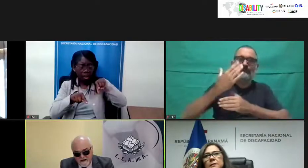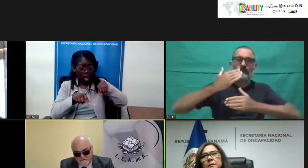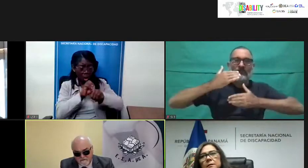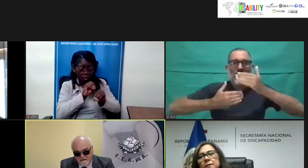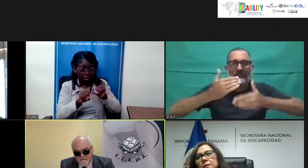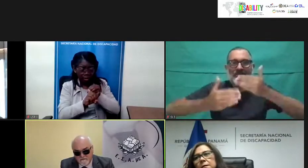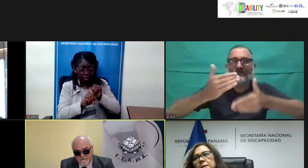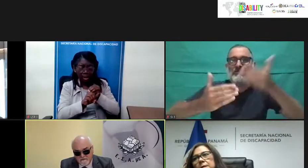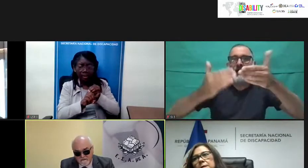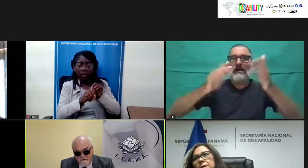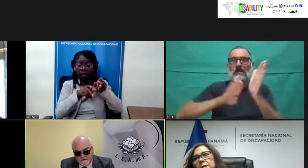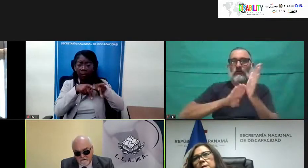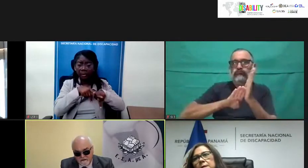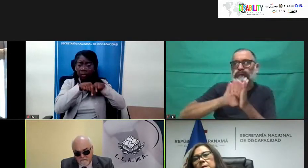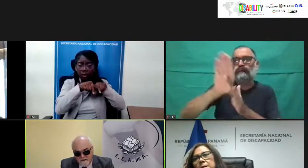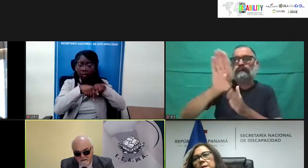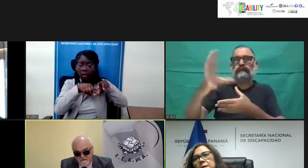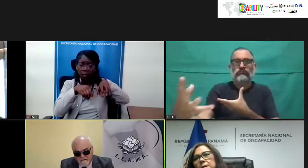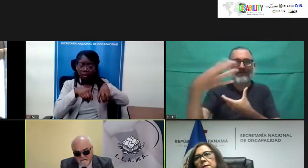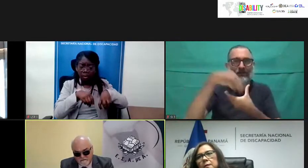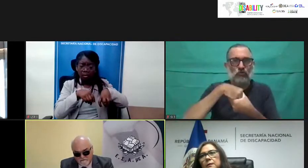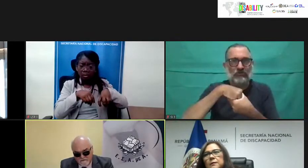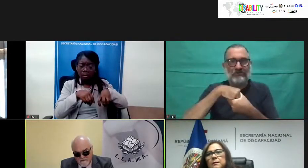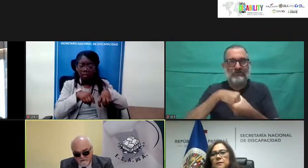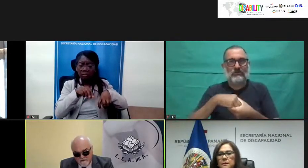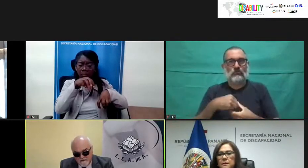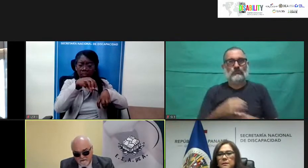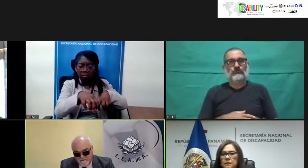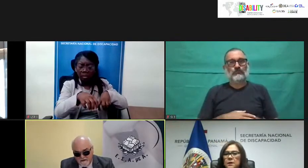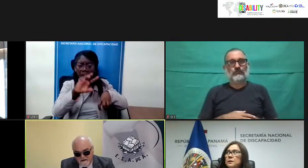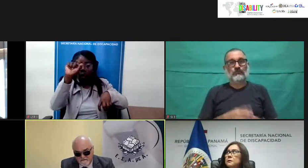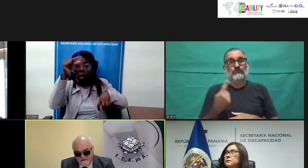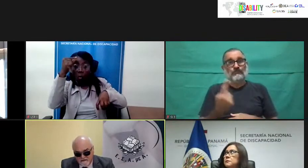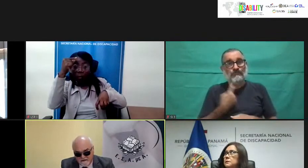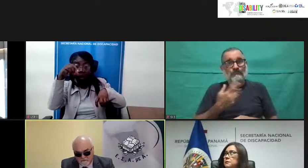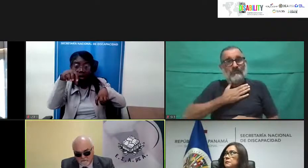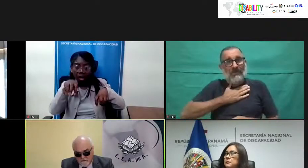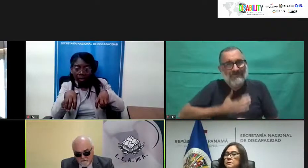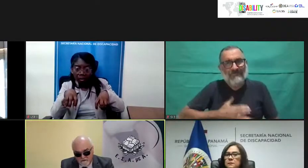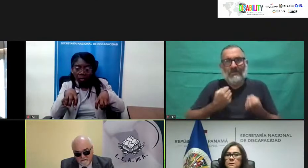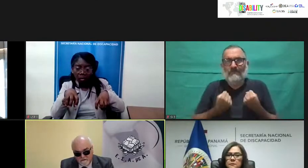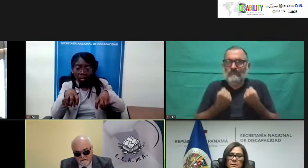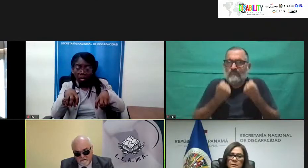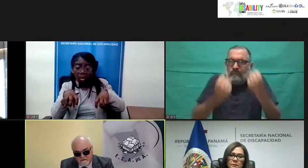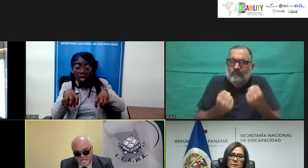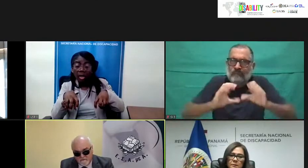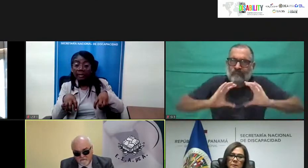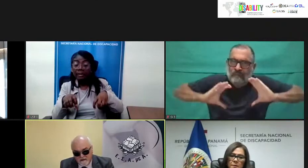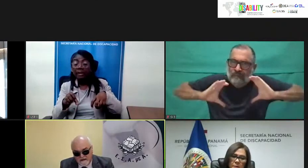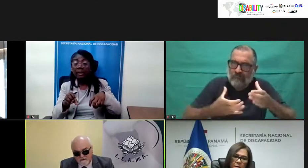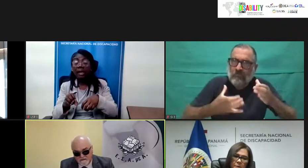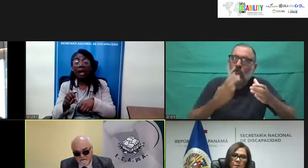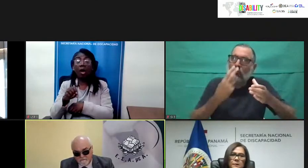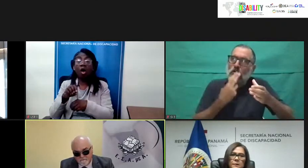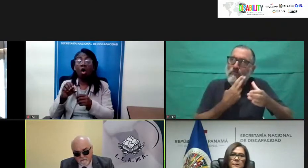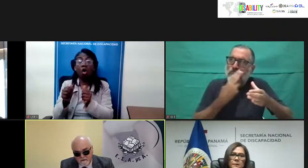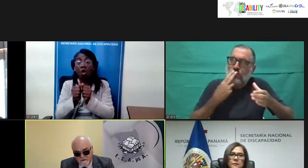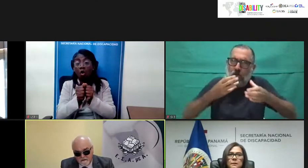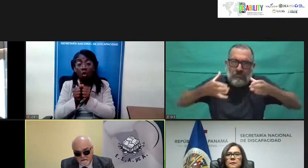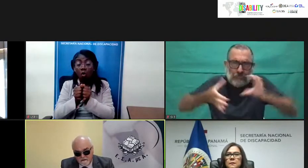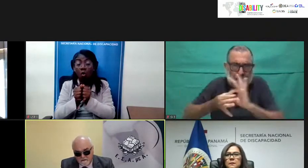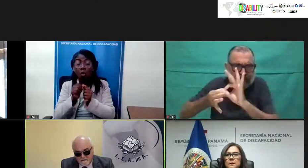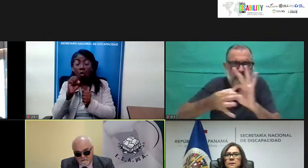and governments the u.n system the private sector and civil society